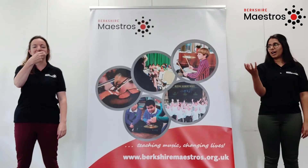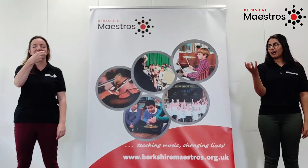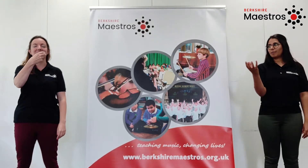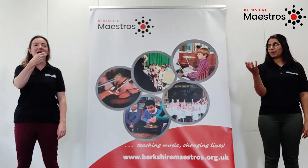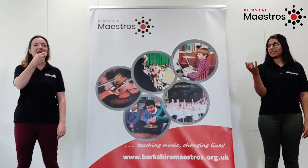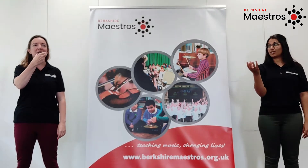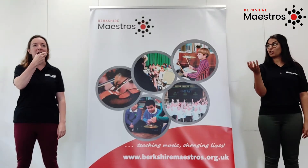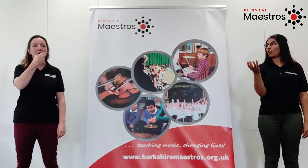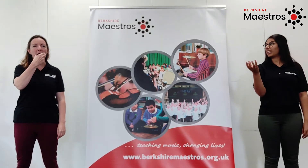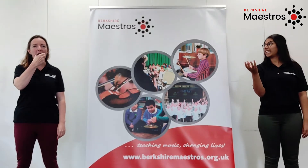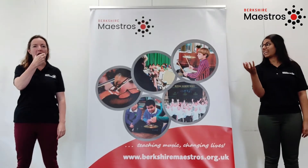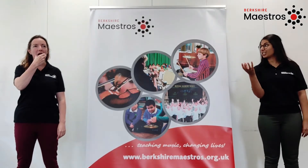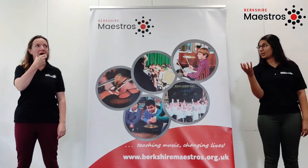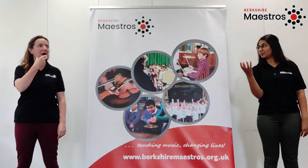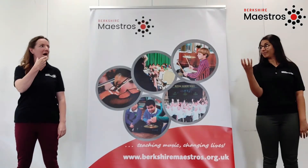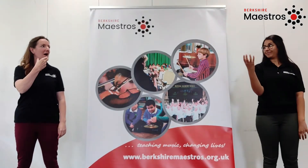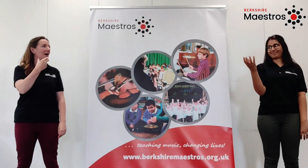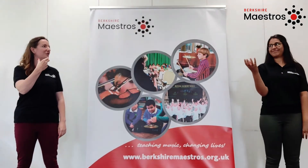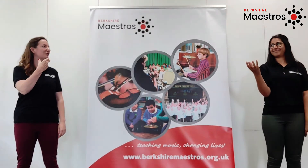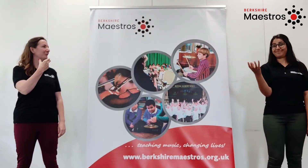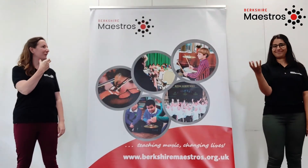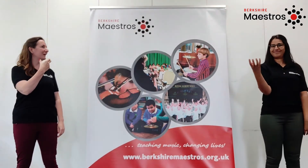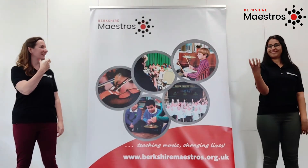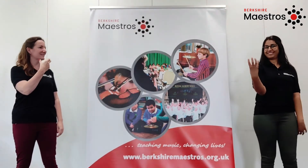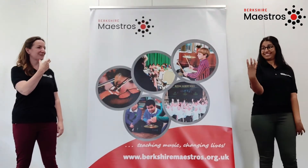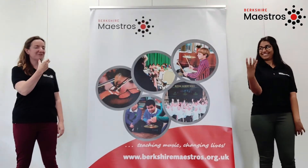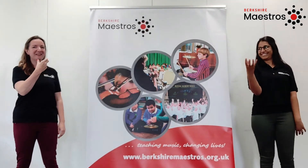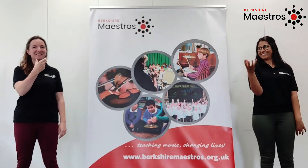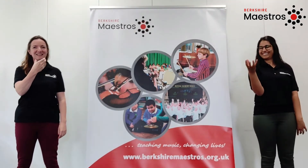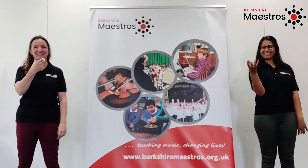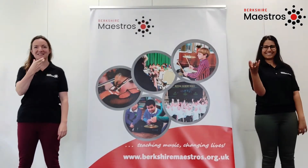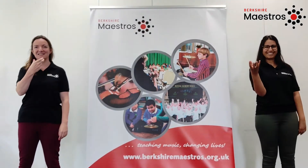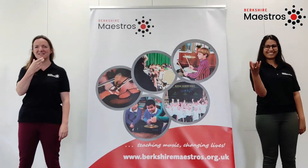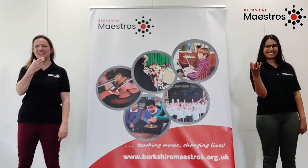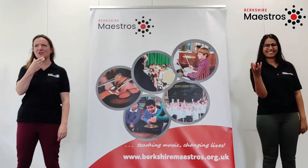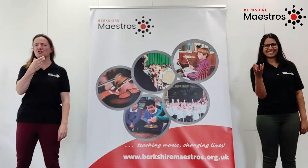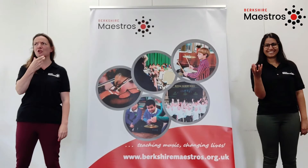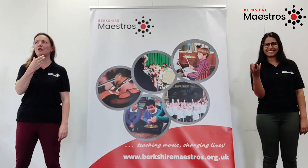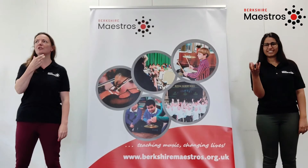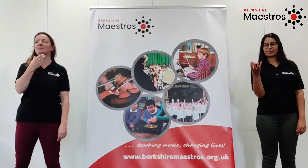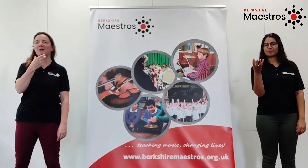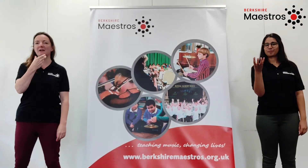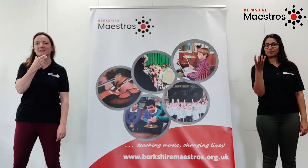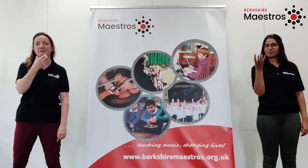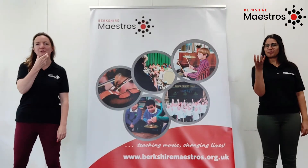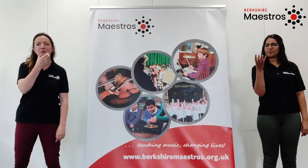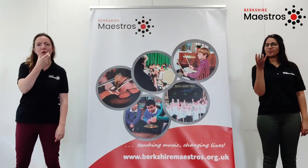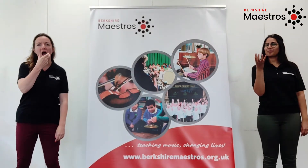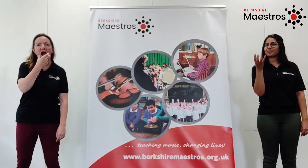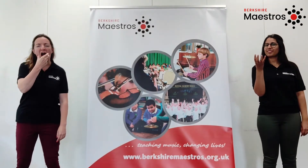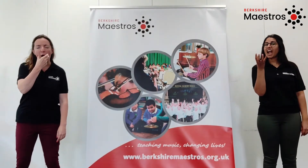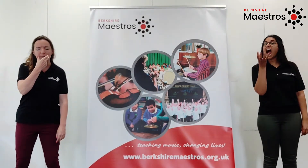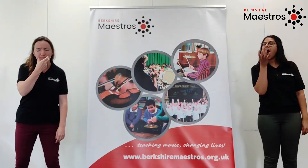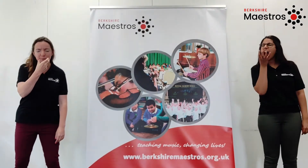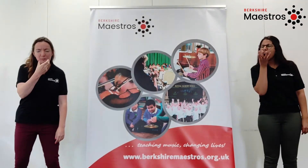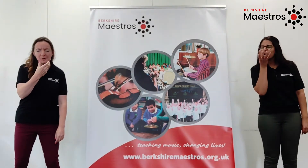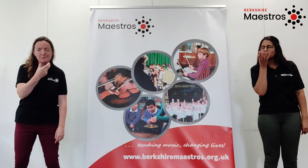tart. And so a chocolate gâteau. A chocolate gâteau. Fantastic. So take a good bite of your yummy